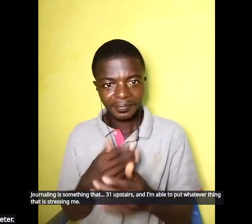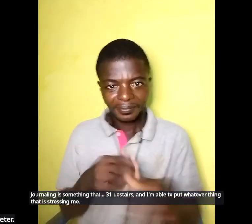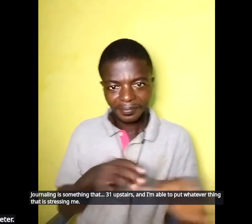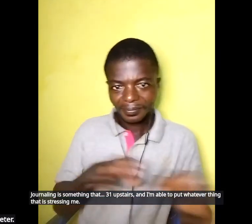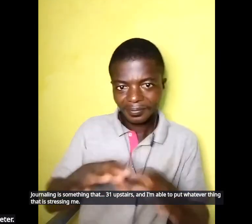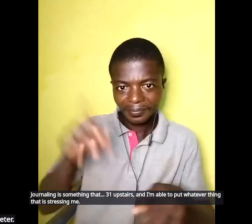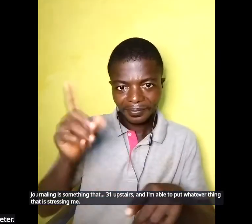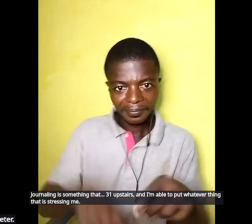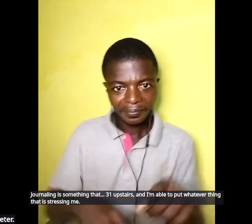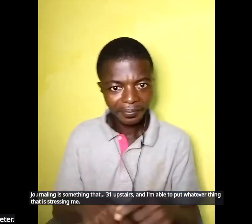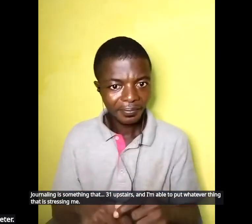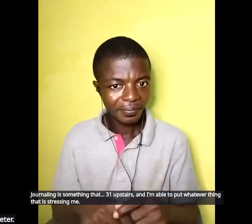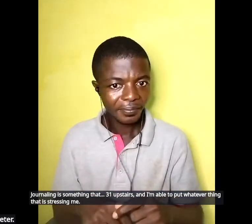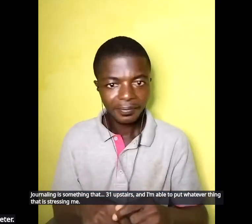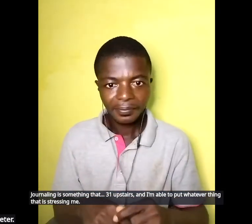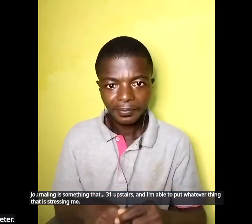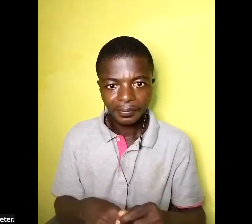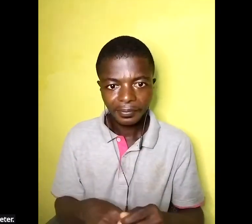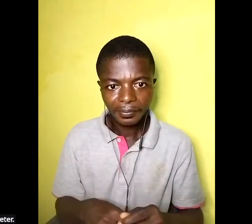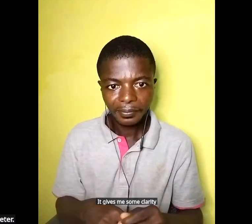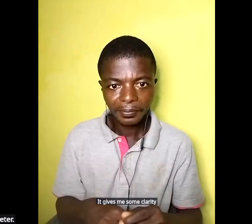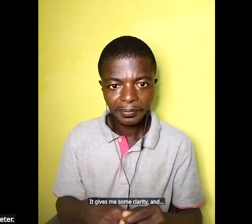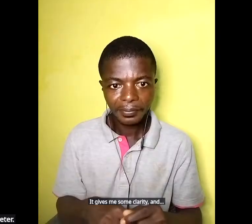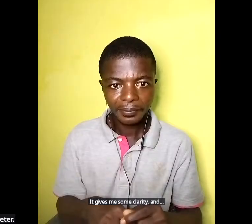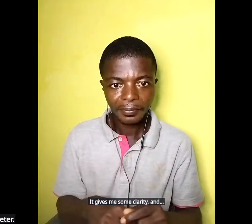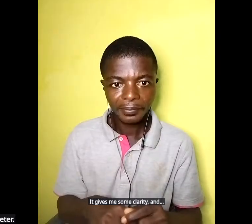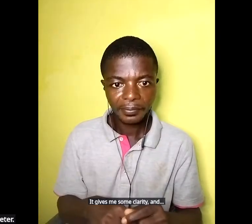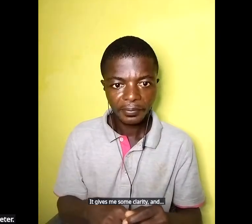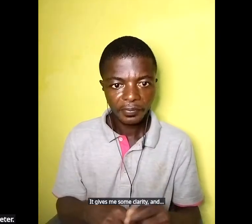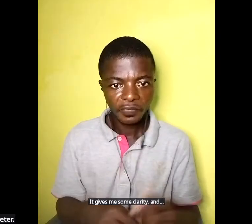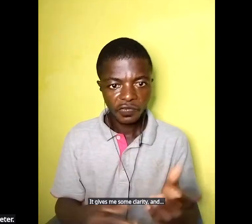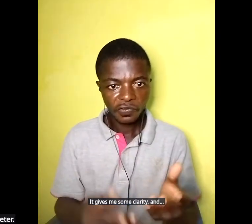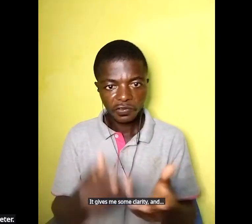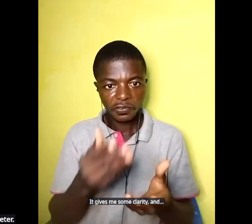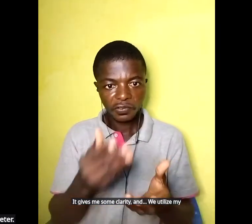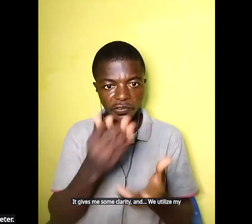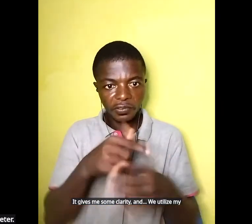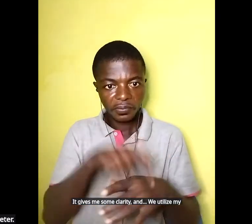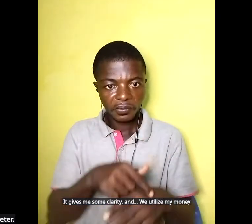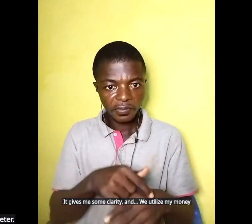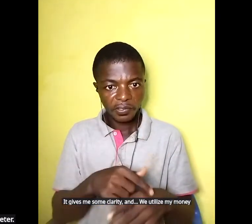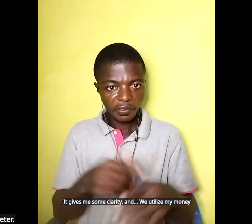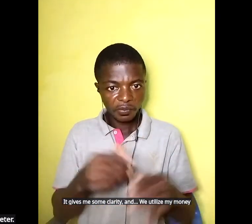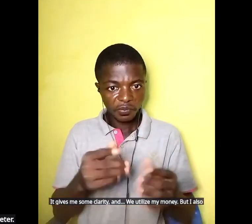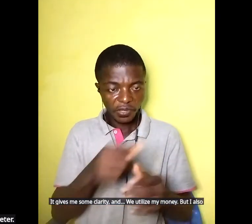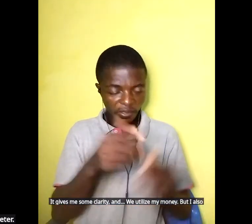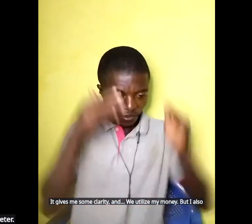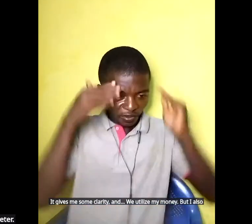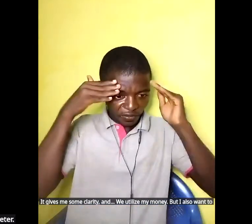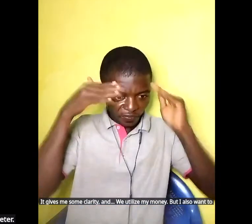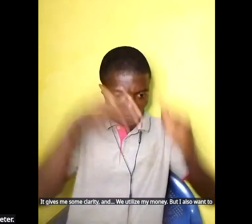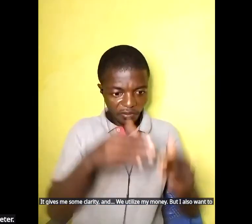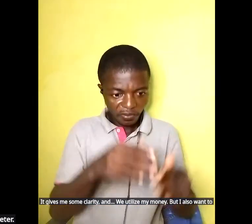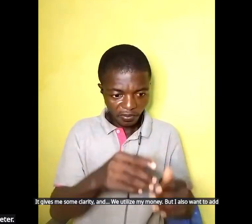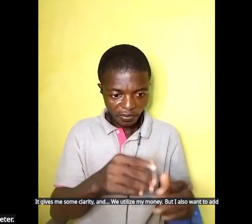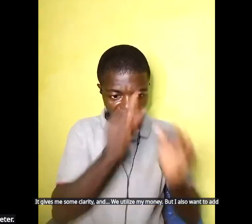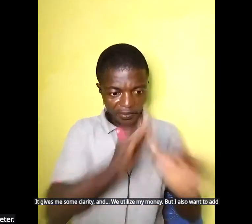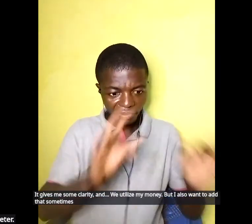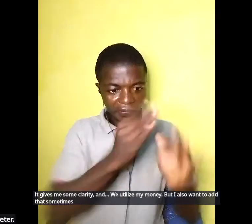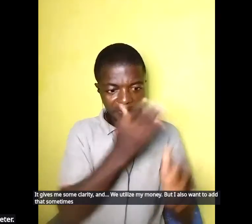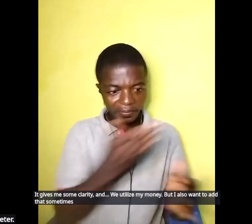paper, it gives me some clarity and it really clears my mind. But I also want to add that